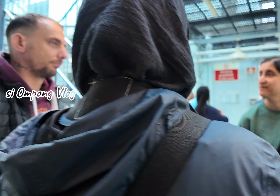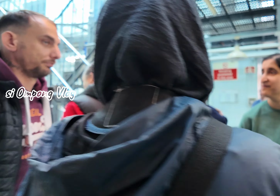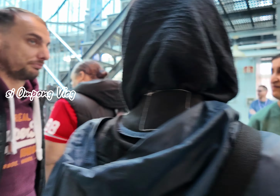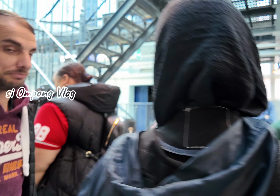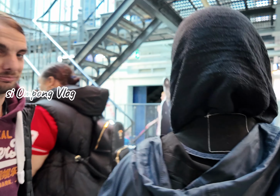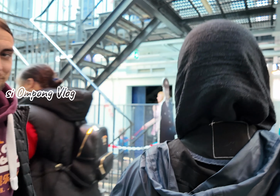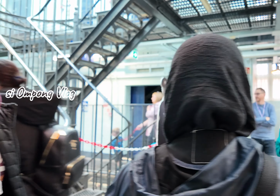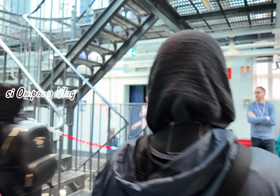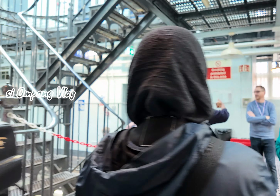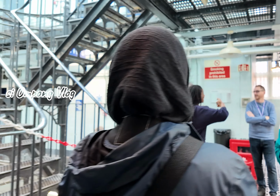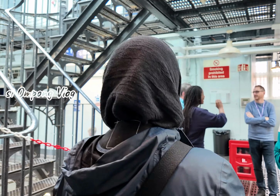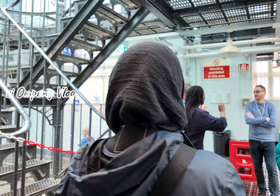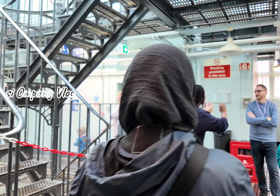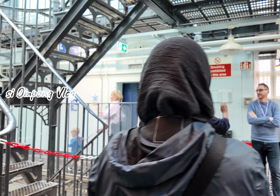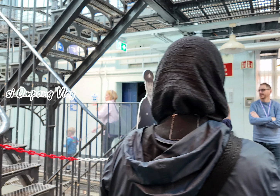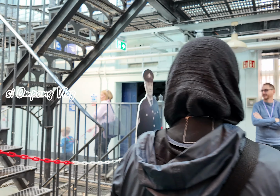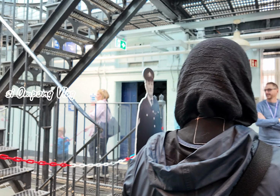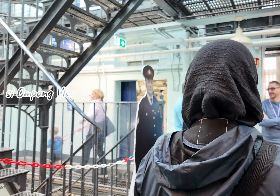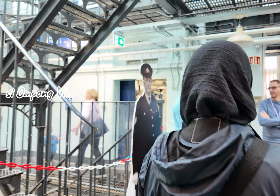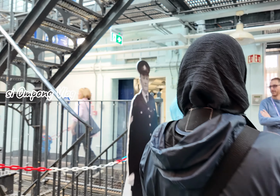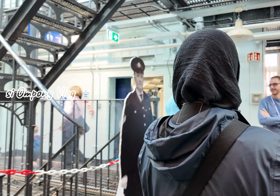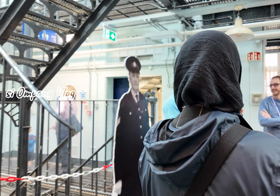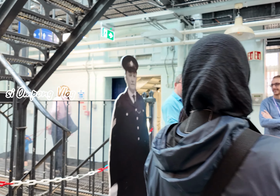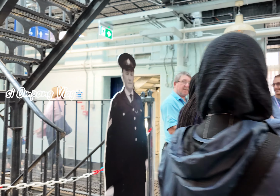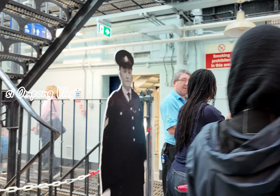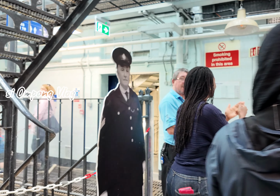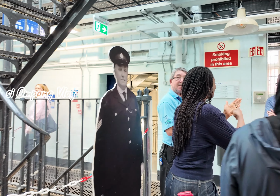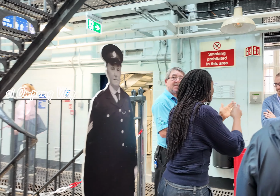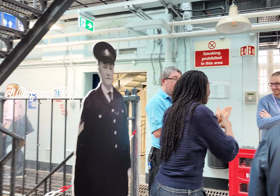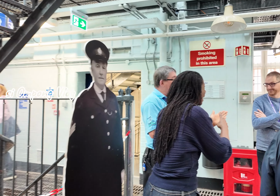In the 1960s, things were modern, TV,